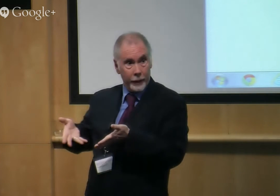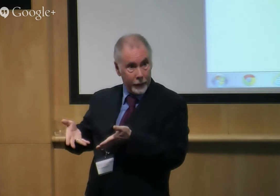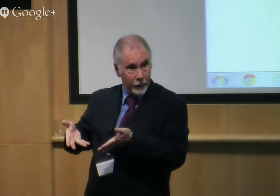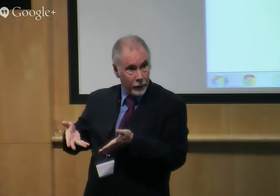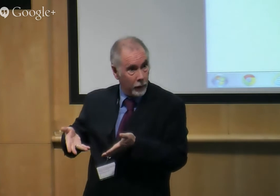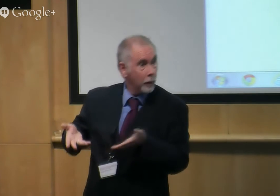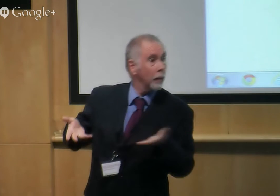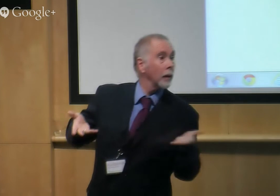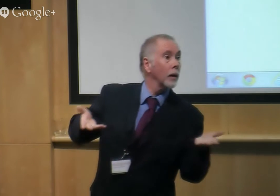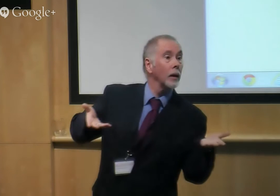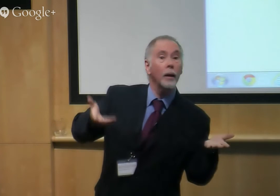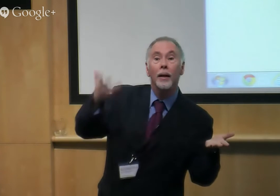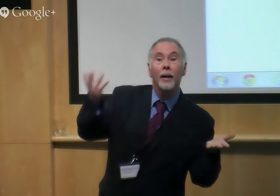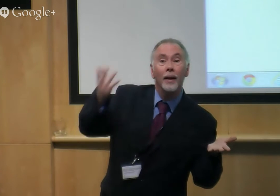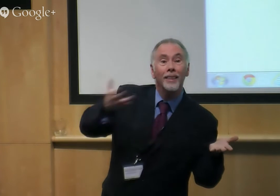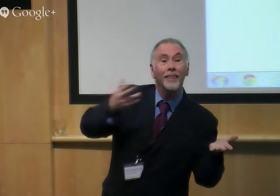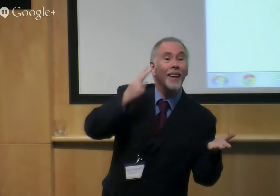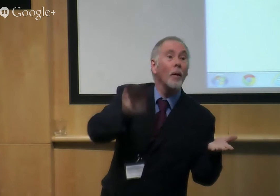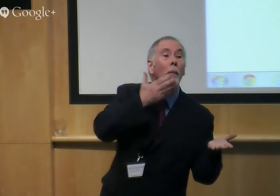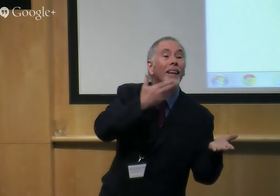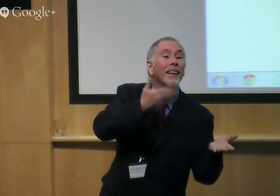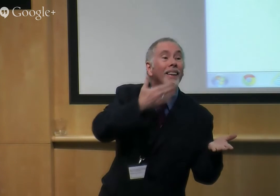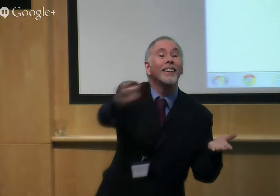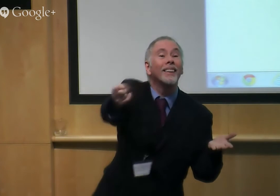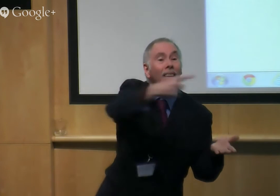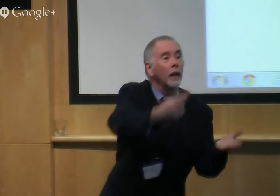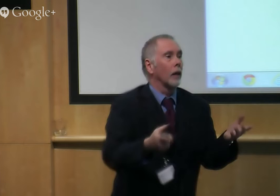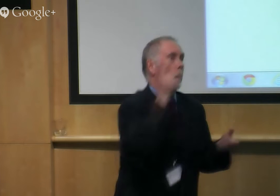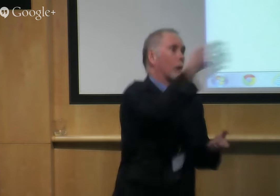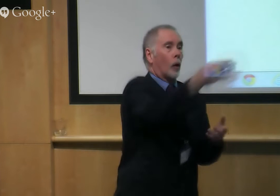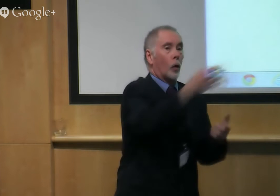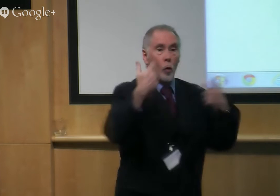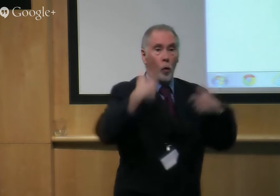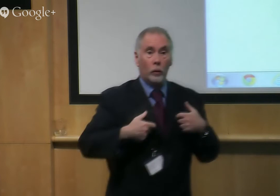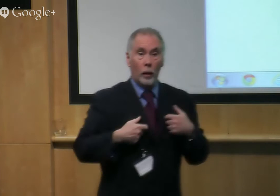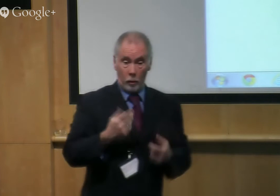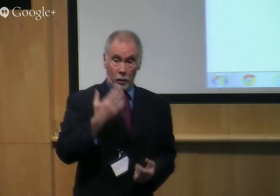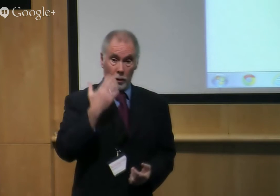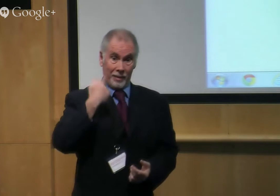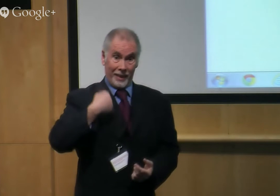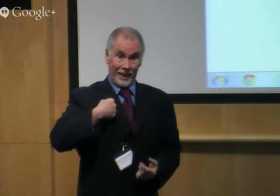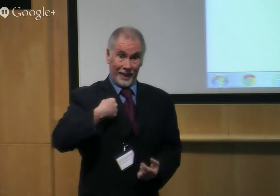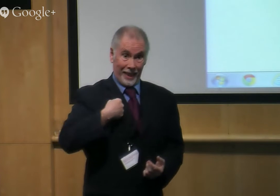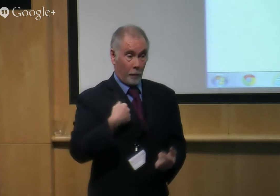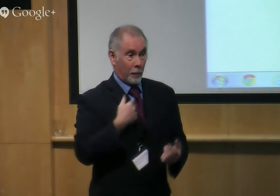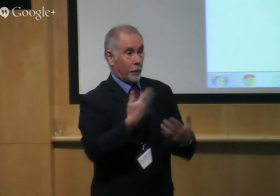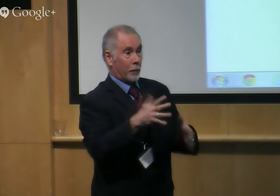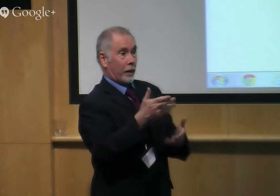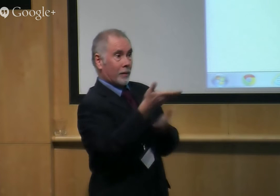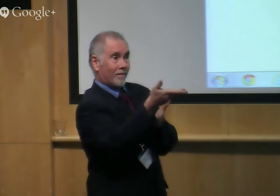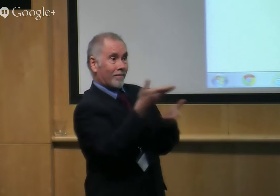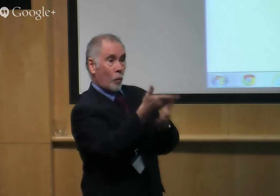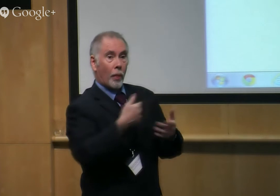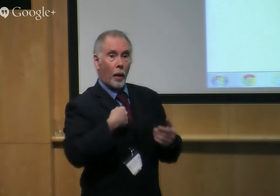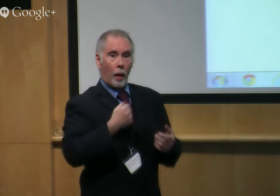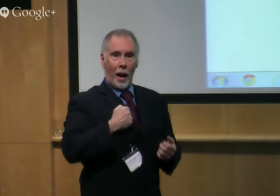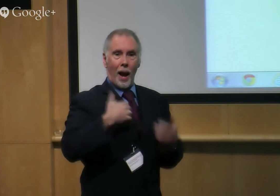We have, as the British Deaf Association, we have solicitors ready. But what we need is a number of complaints to be able